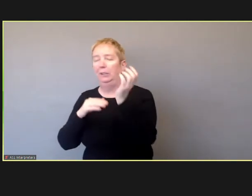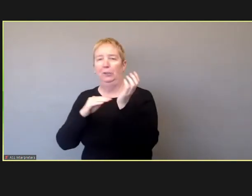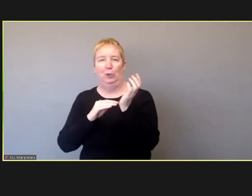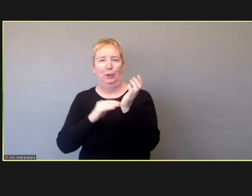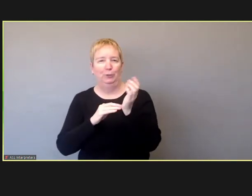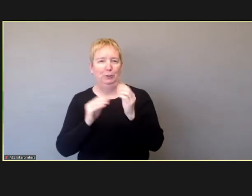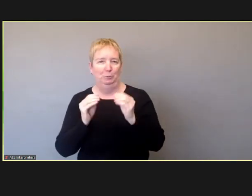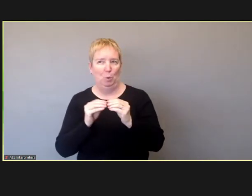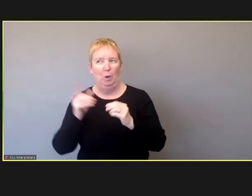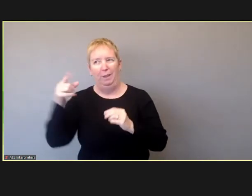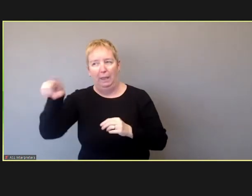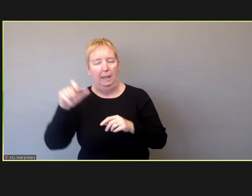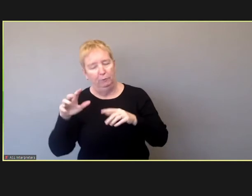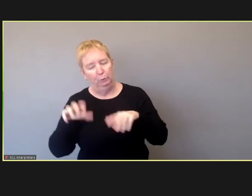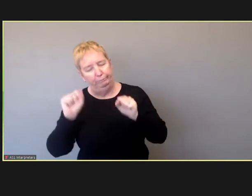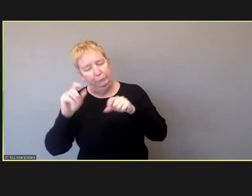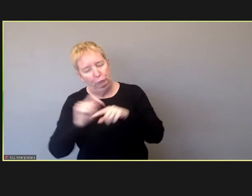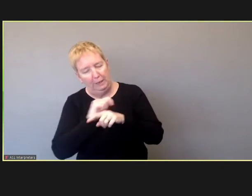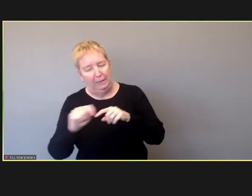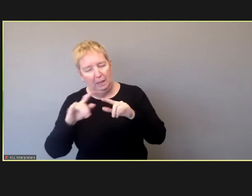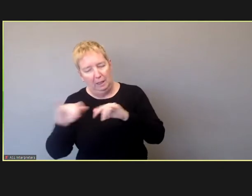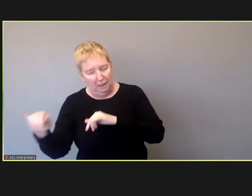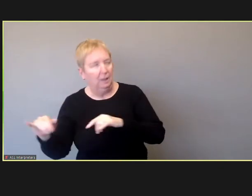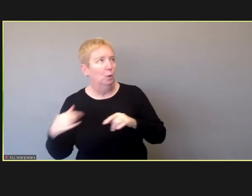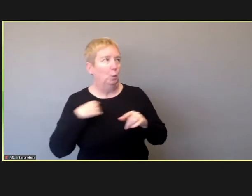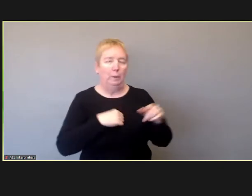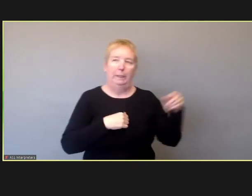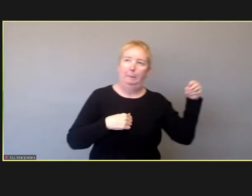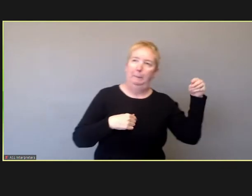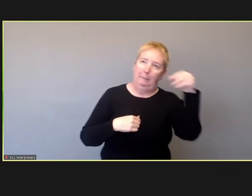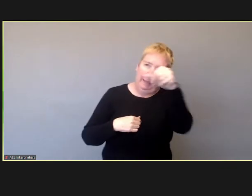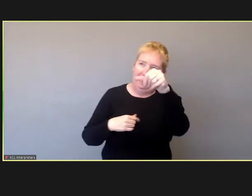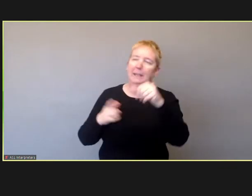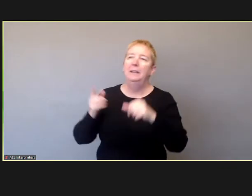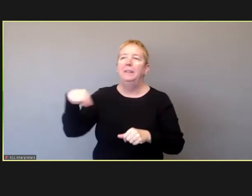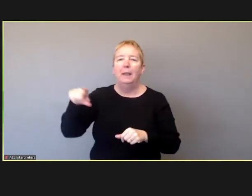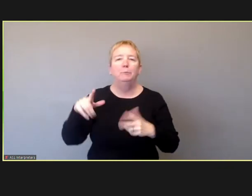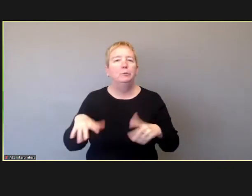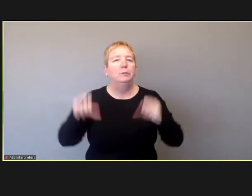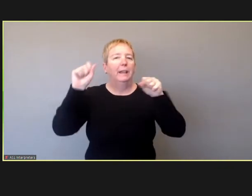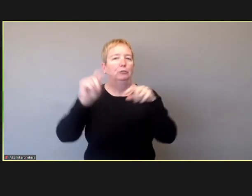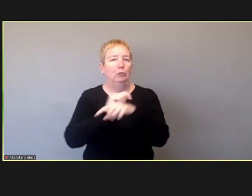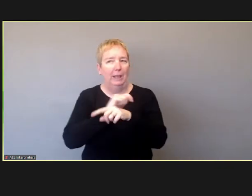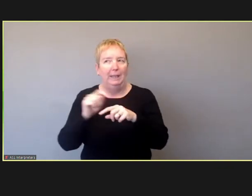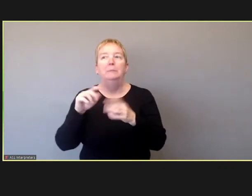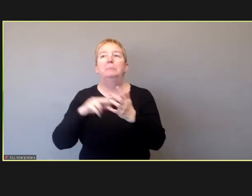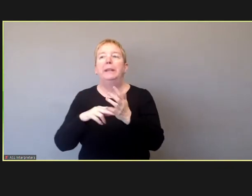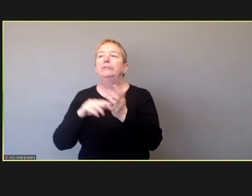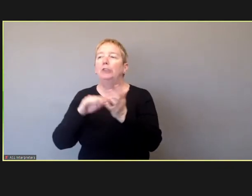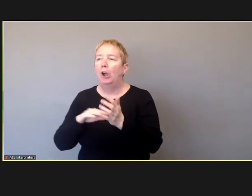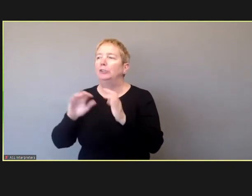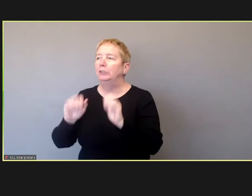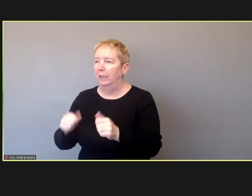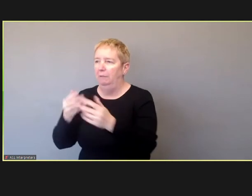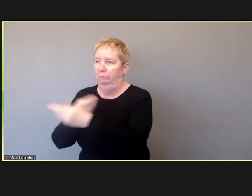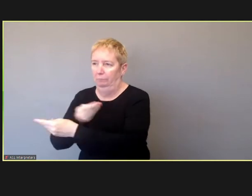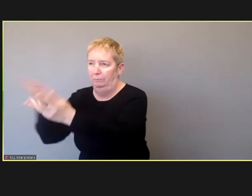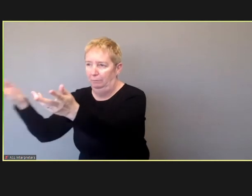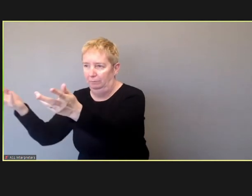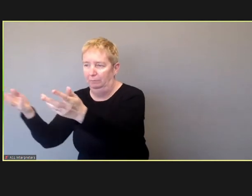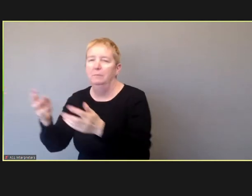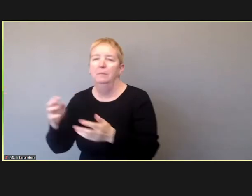extra training and time and things that were needed to do that. And as we've seen the usage of, it's called